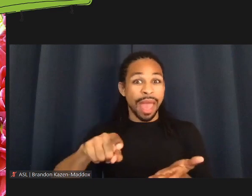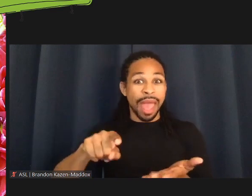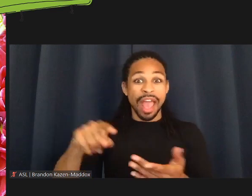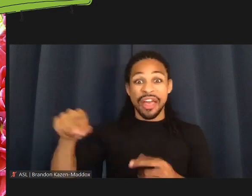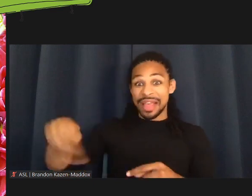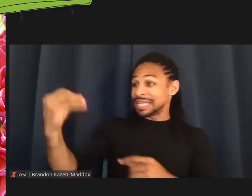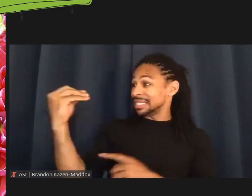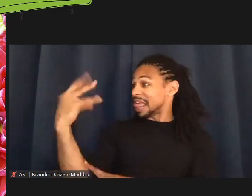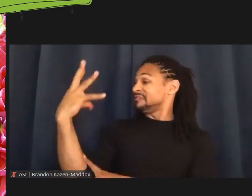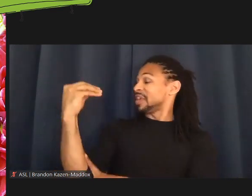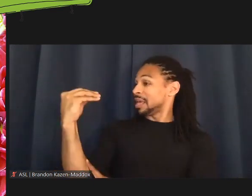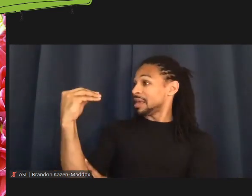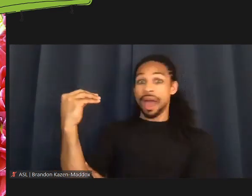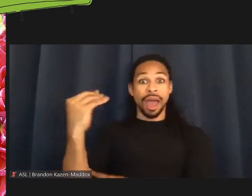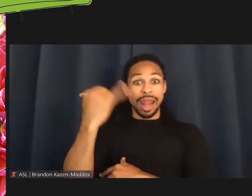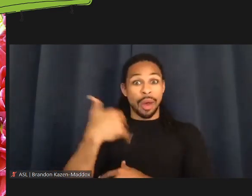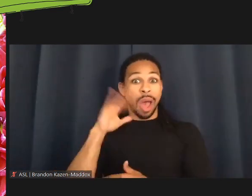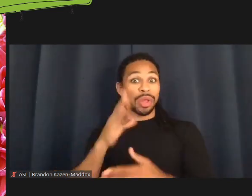I'm sharing.